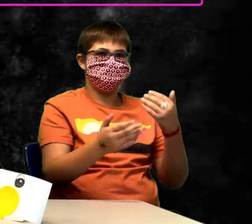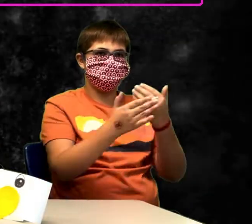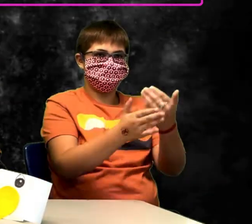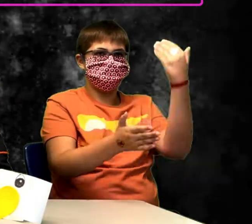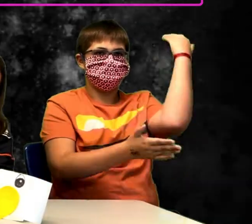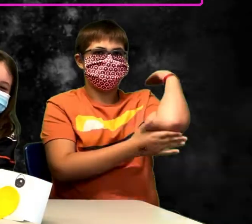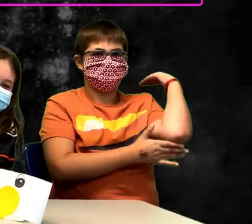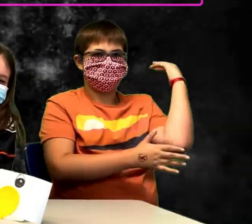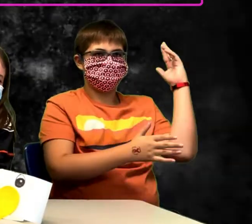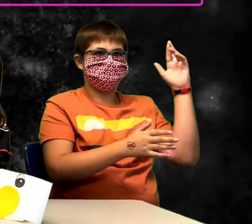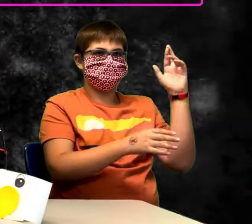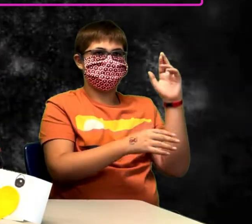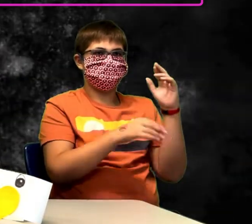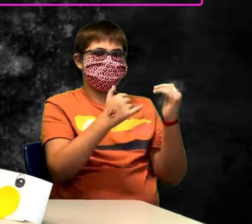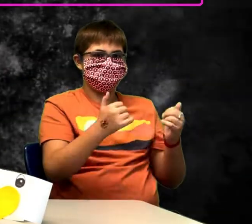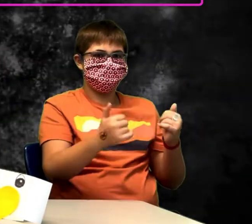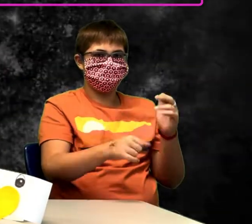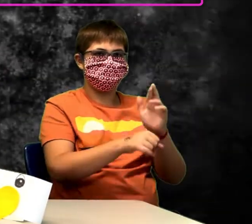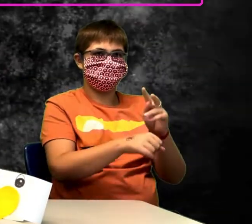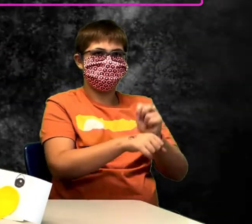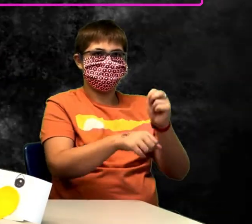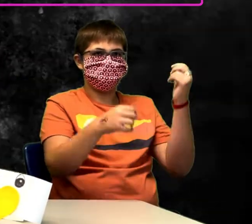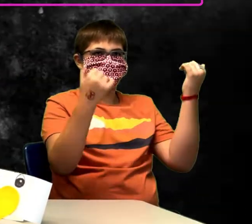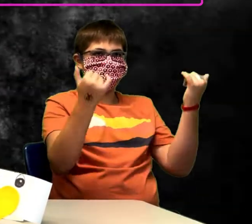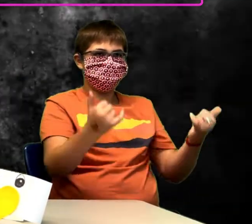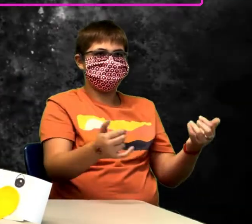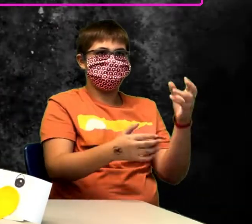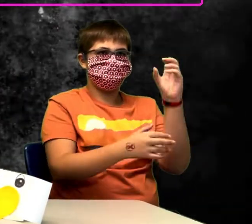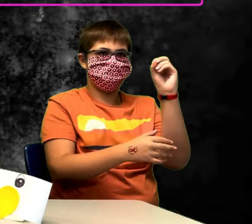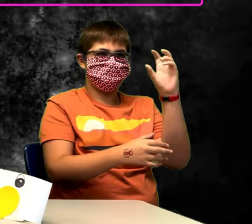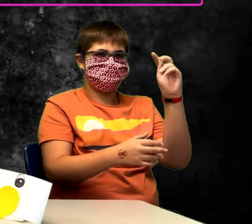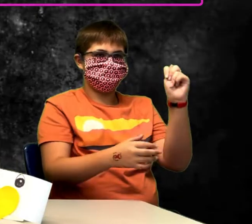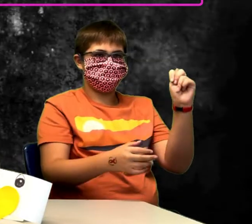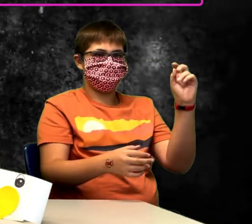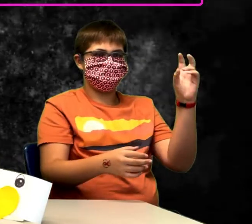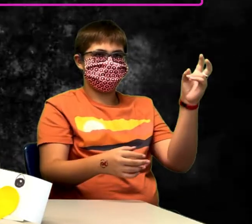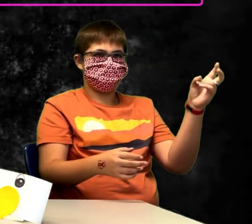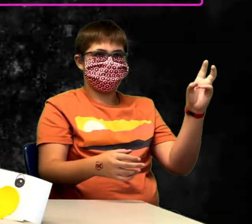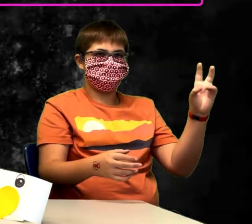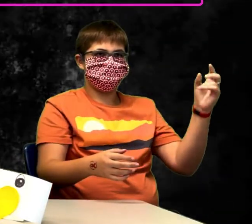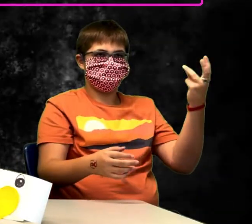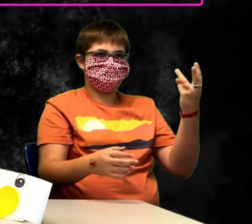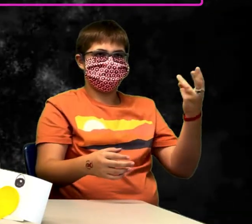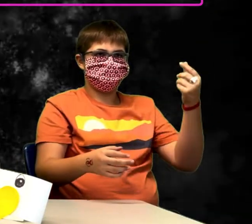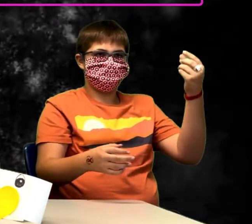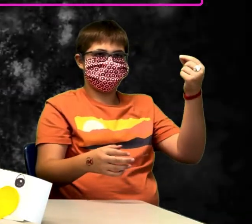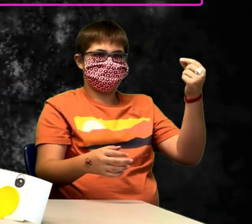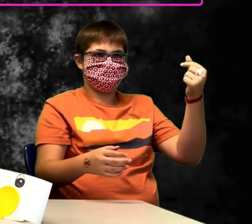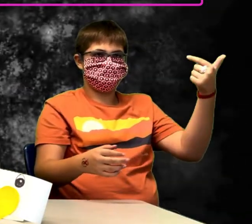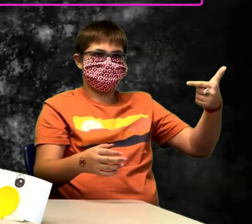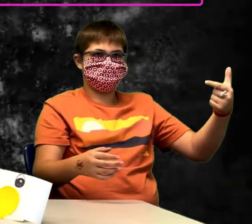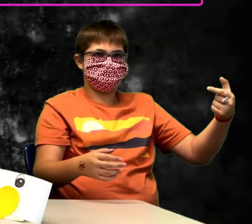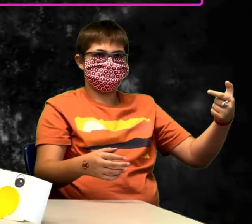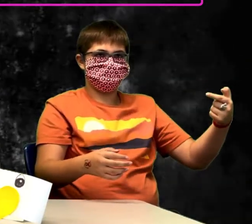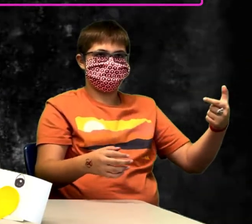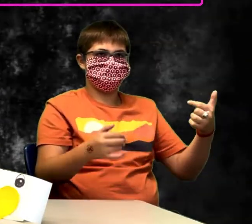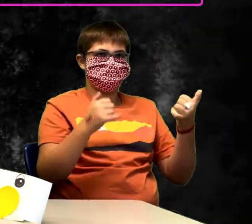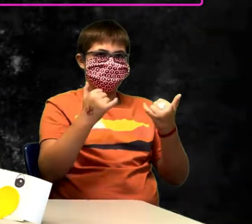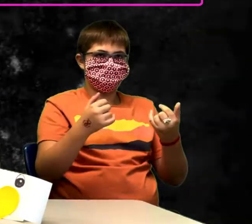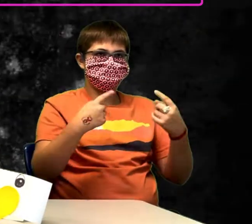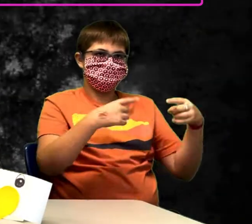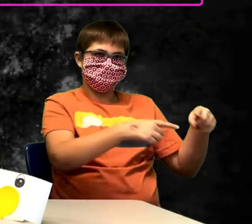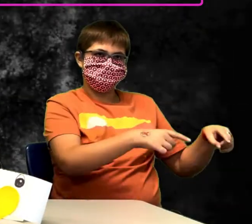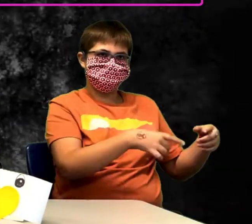Good morning. Today is Wednesday, October 27th, 2021. Today's current events are